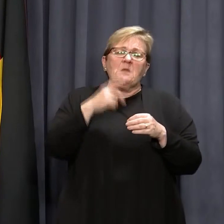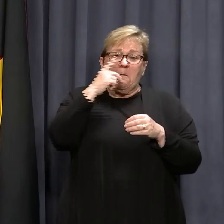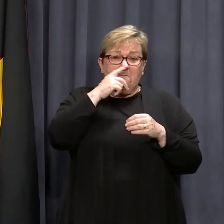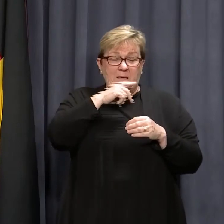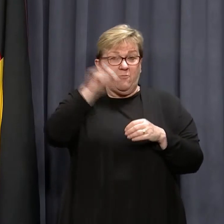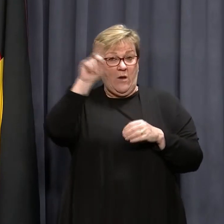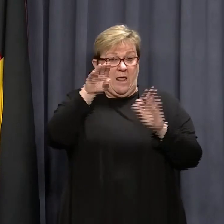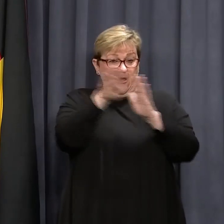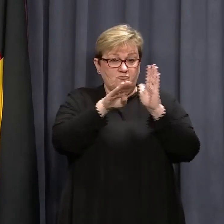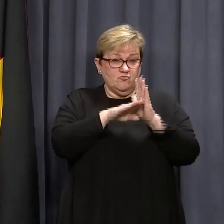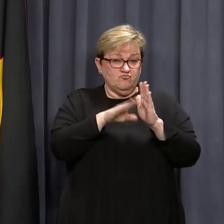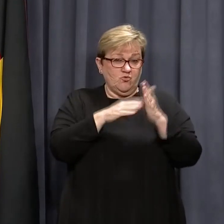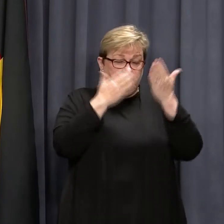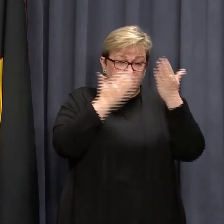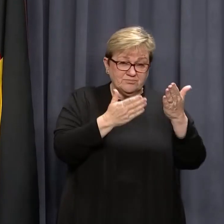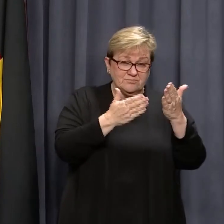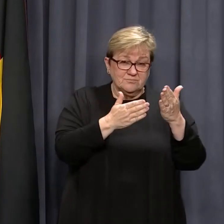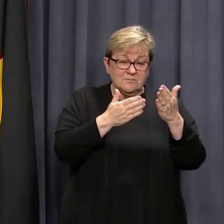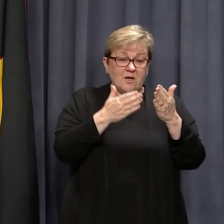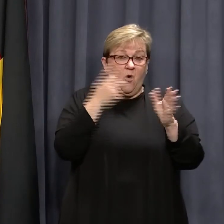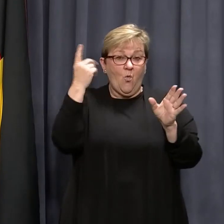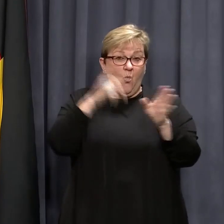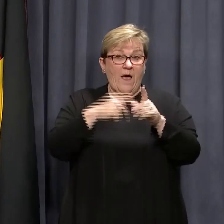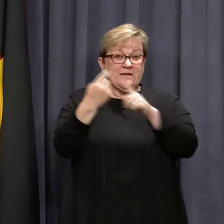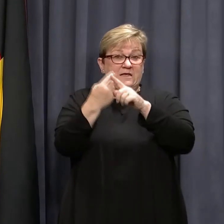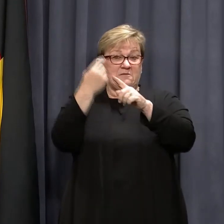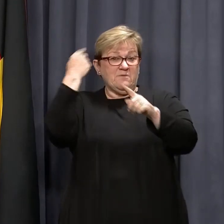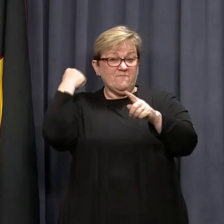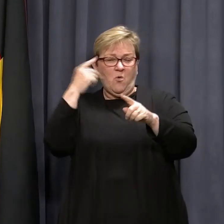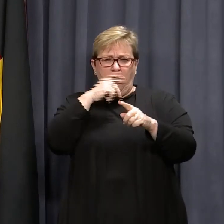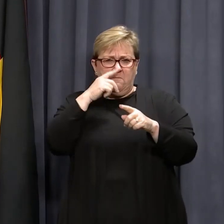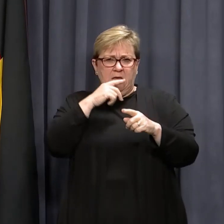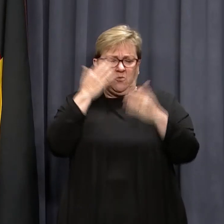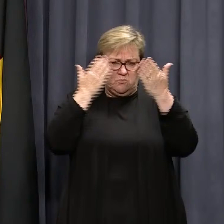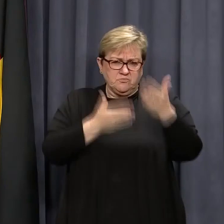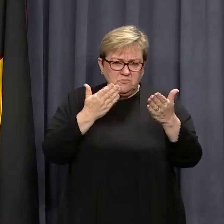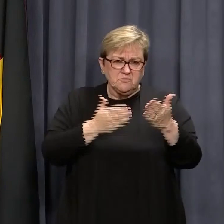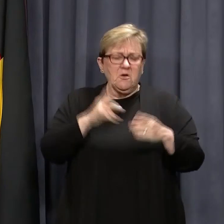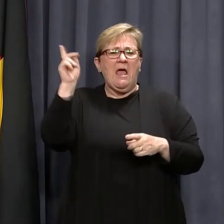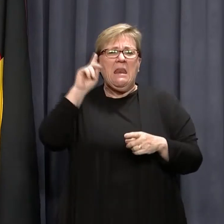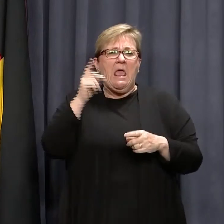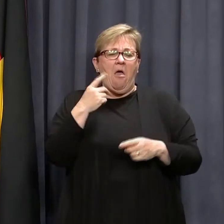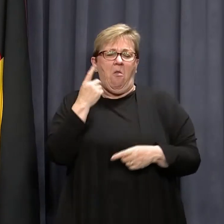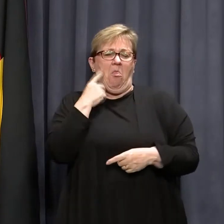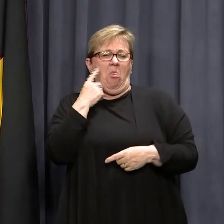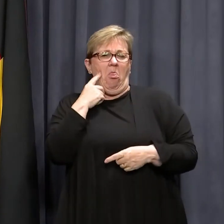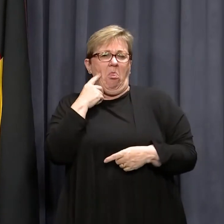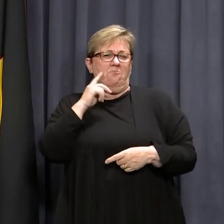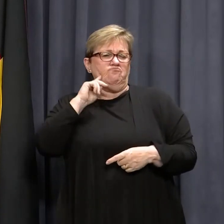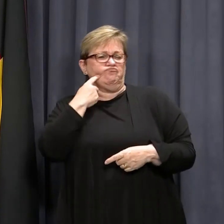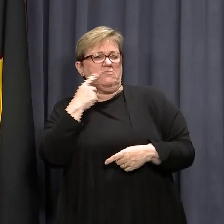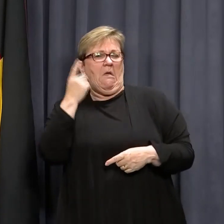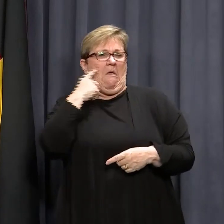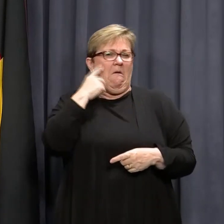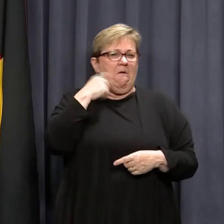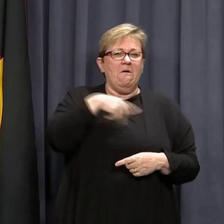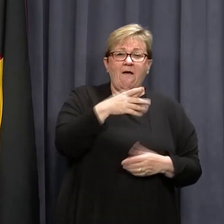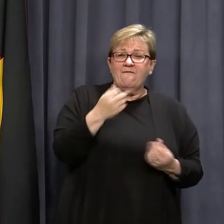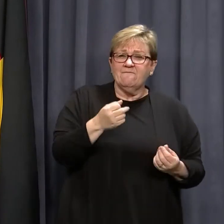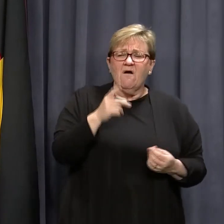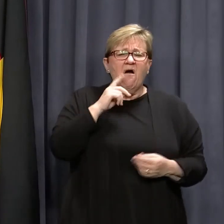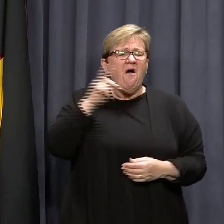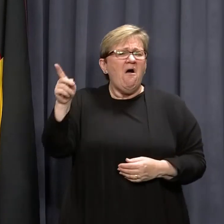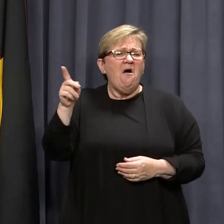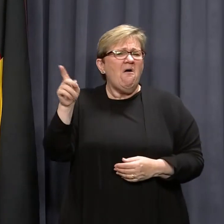what feels like the same situation? Are people getting more lax in trying their luck? Look, I don't think so,